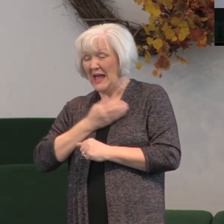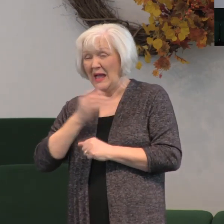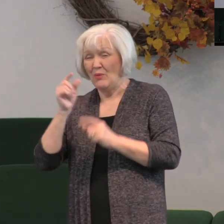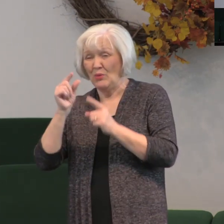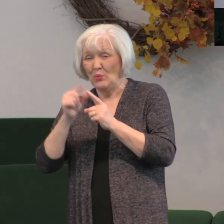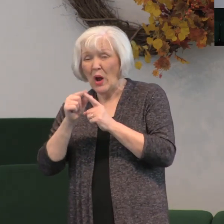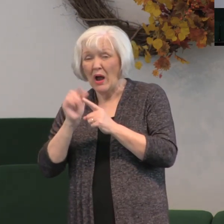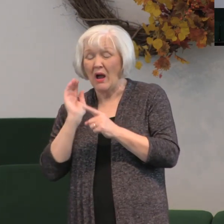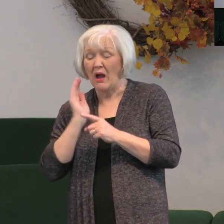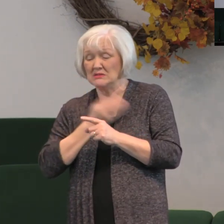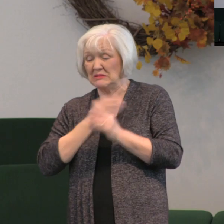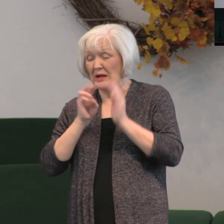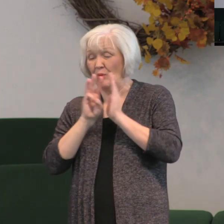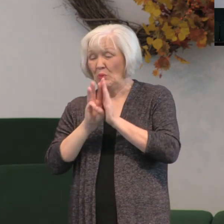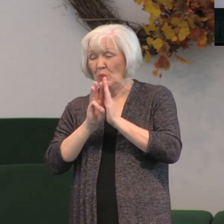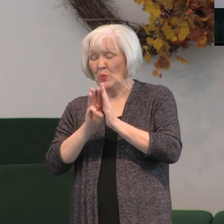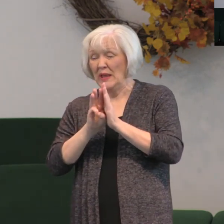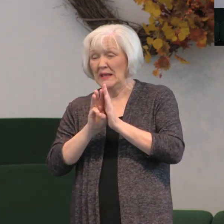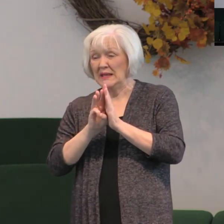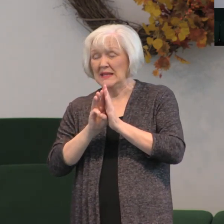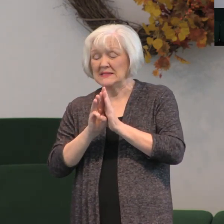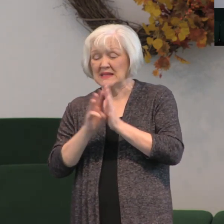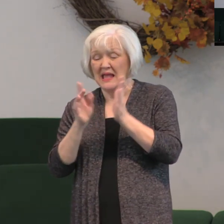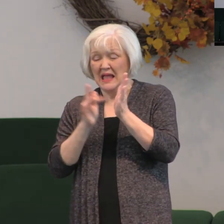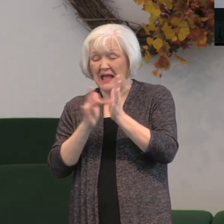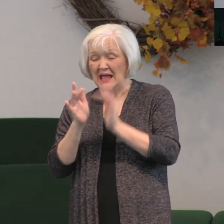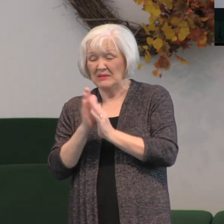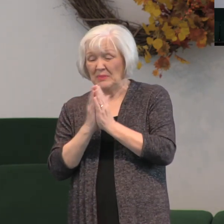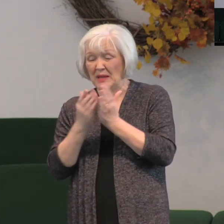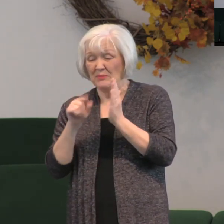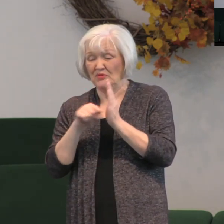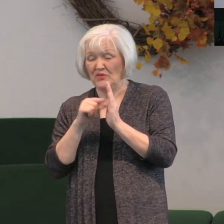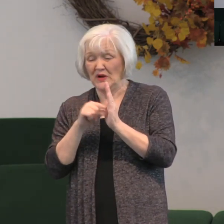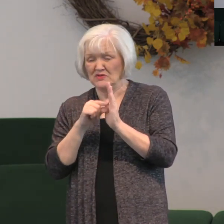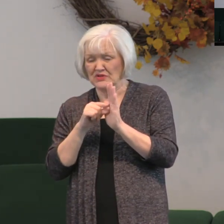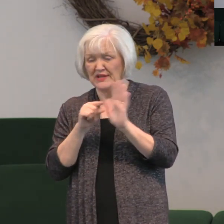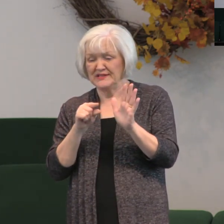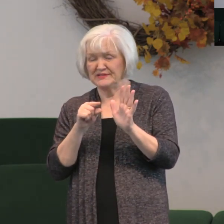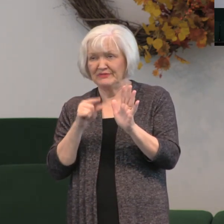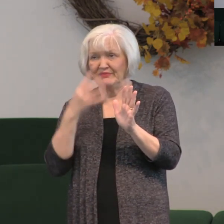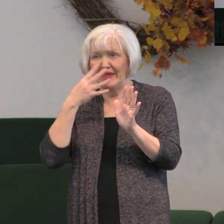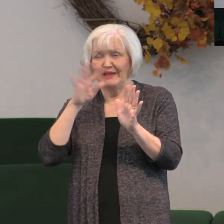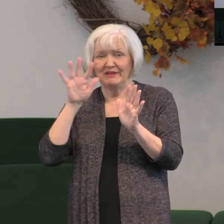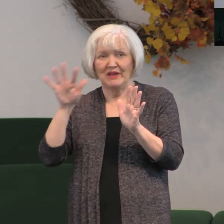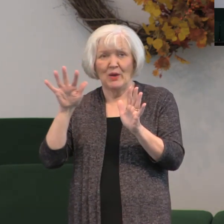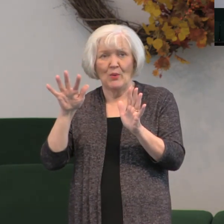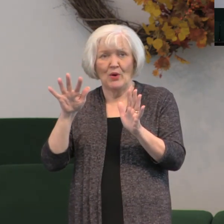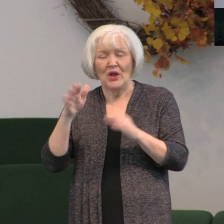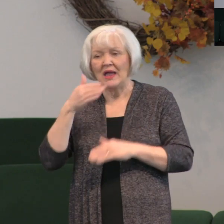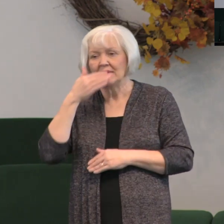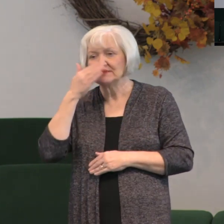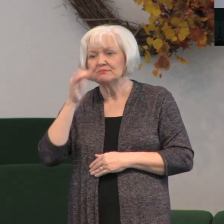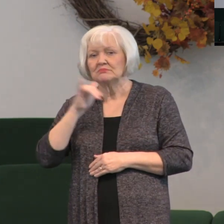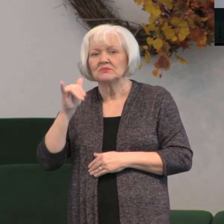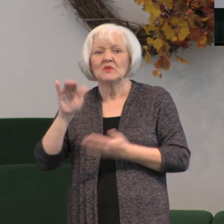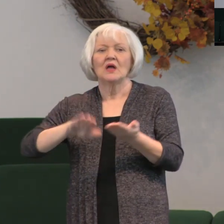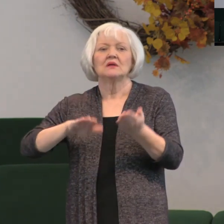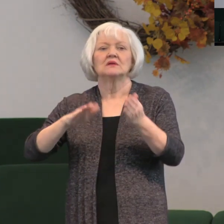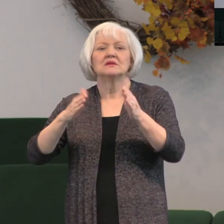the witness that we give and the scripture that we speak does not register with them and it smells like death to them.